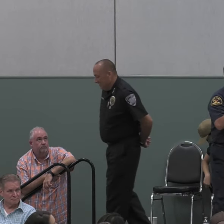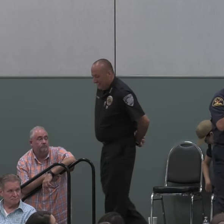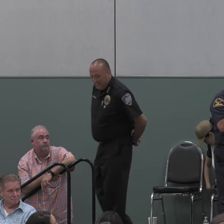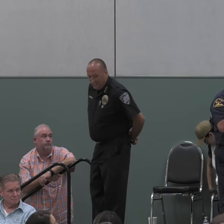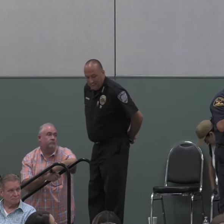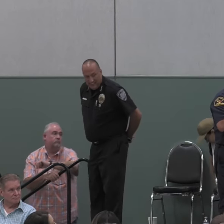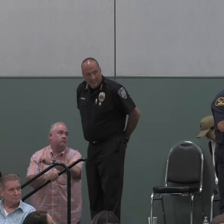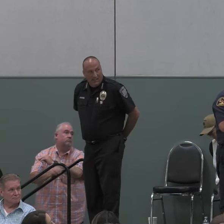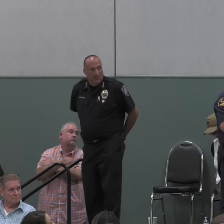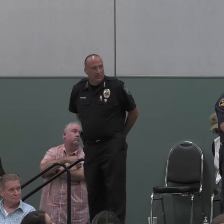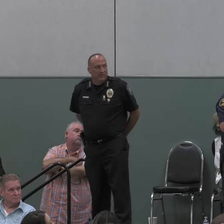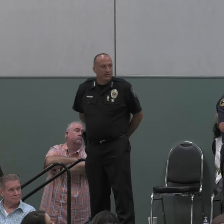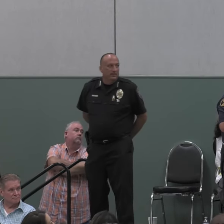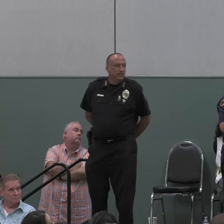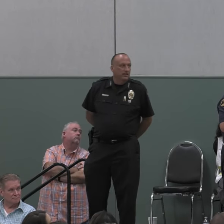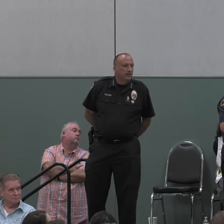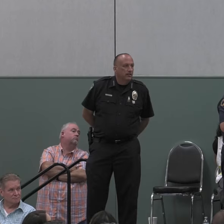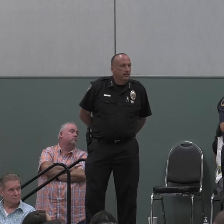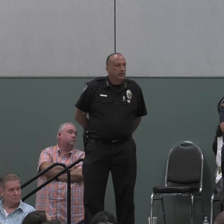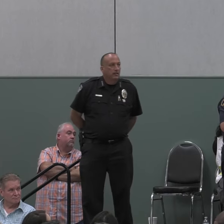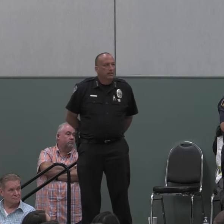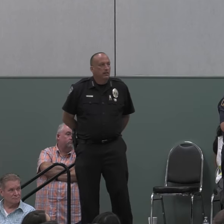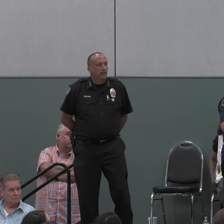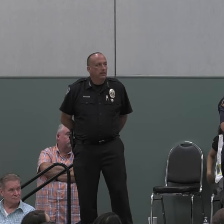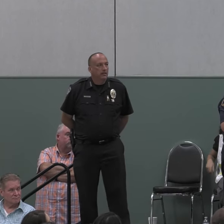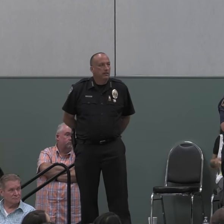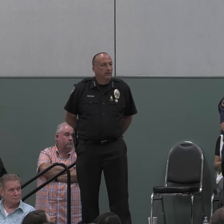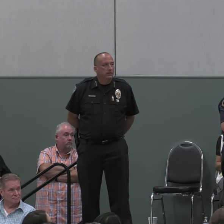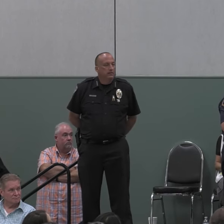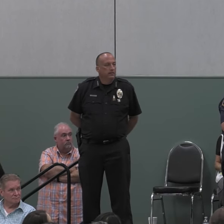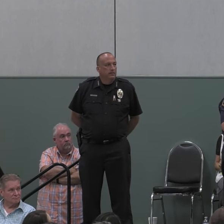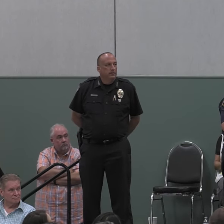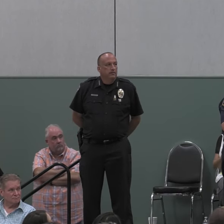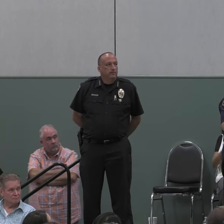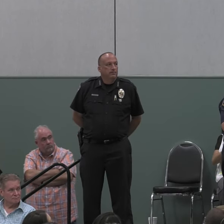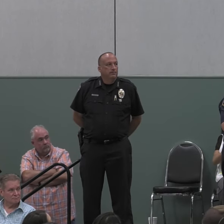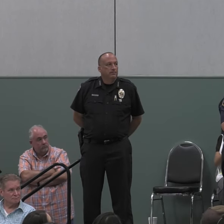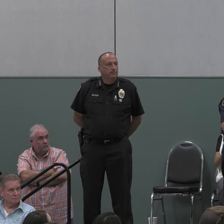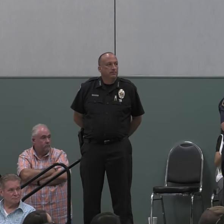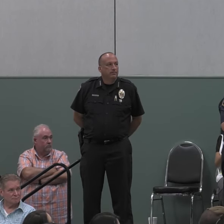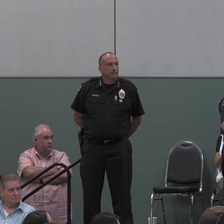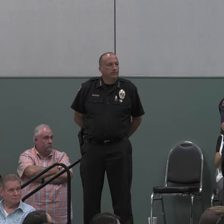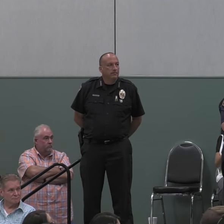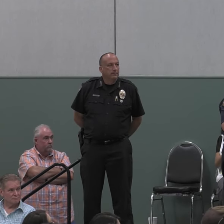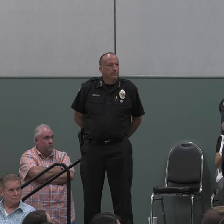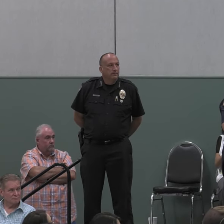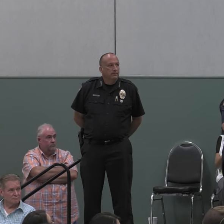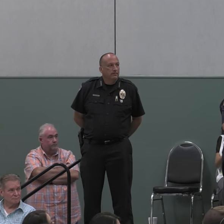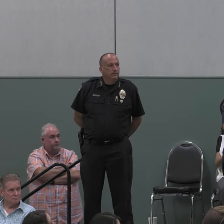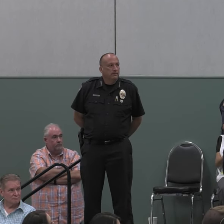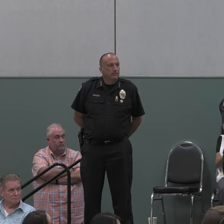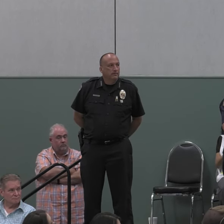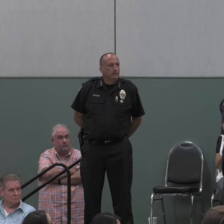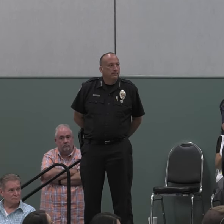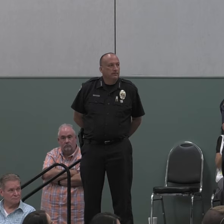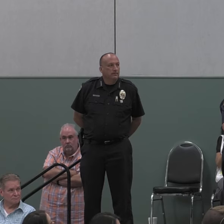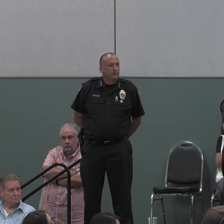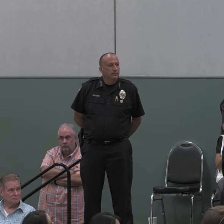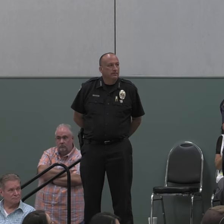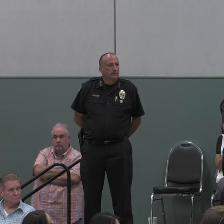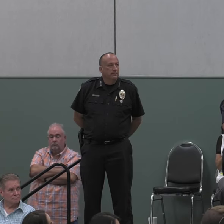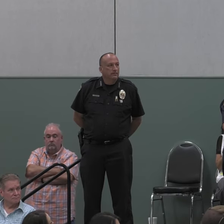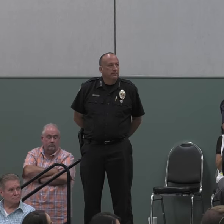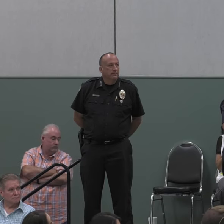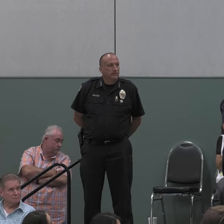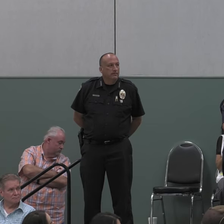Okay, last question. Thank you. I just wanted to let all the first responders know that we really, really appreciate all of you who have come out. I